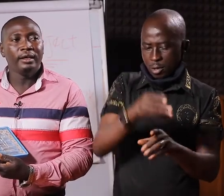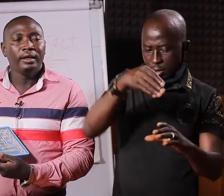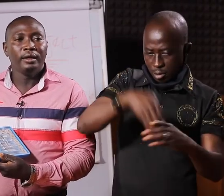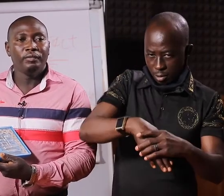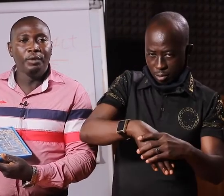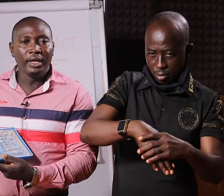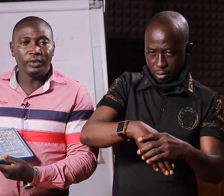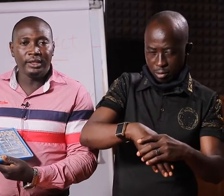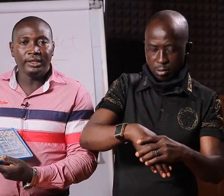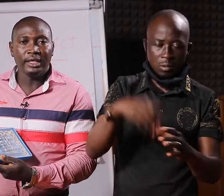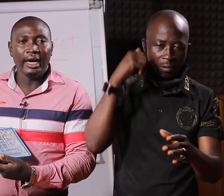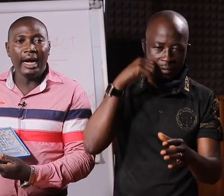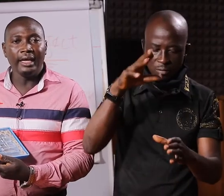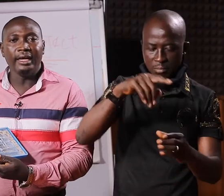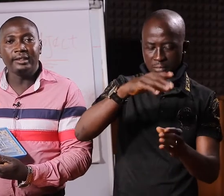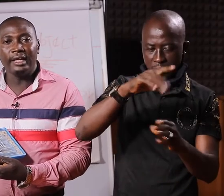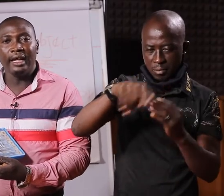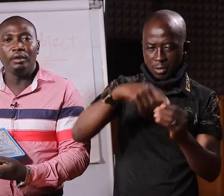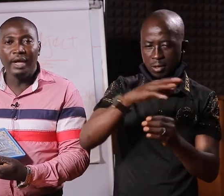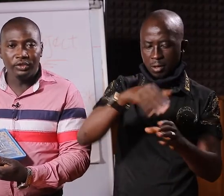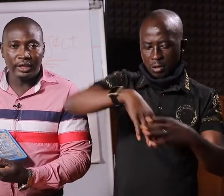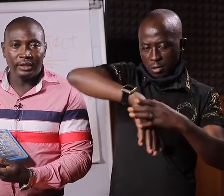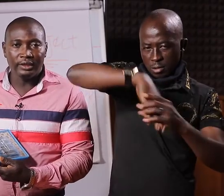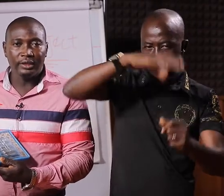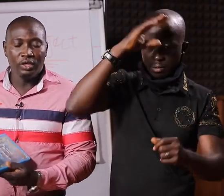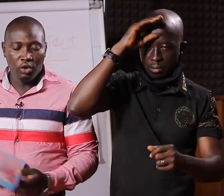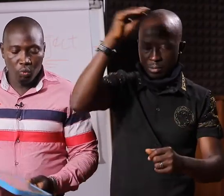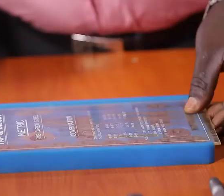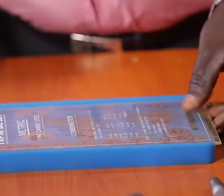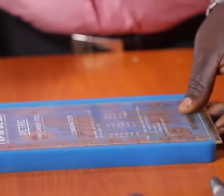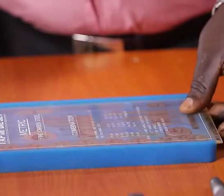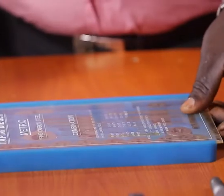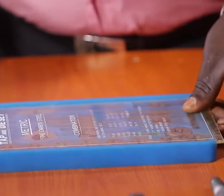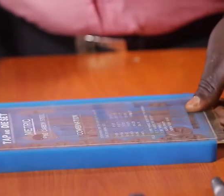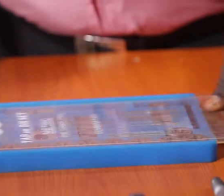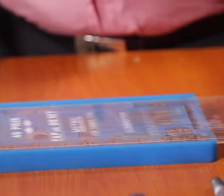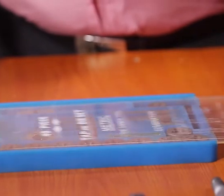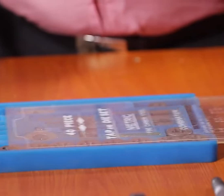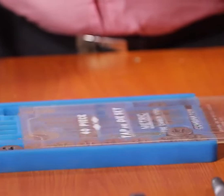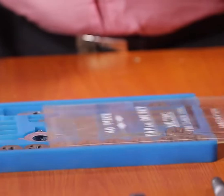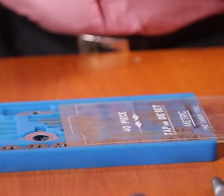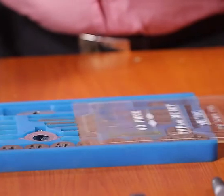internal female thread and external male thread. We use